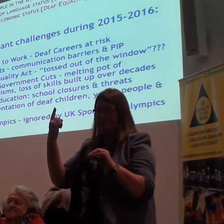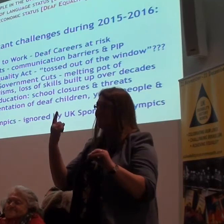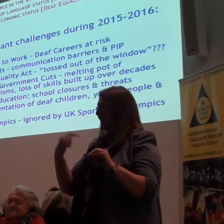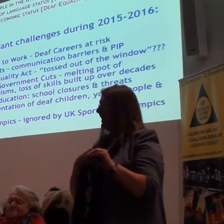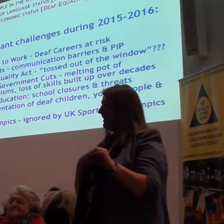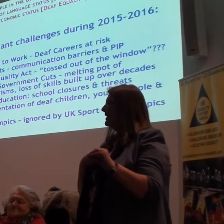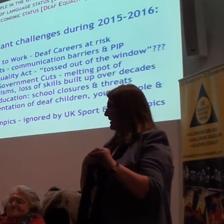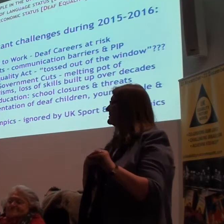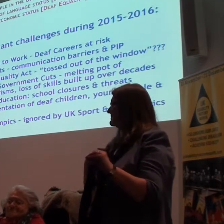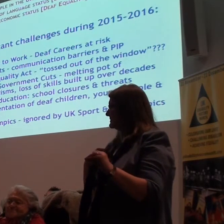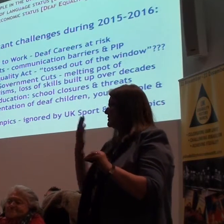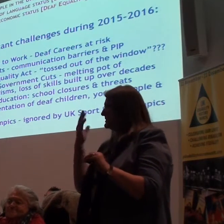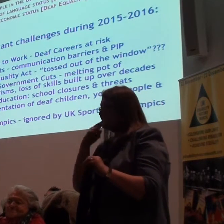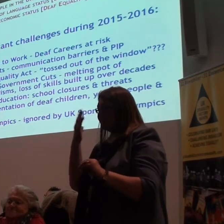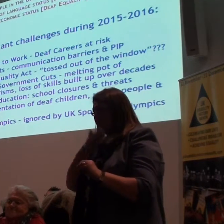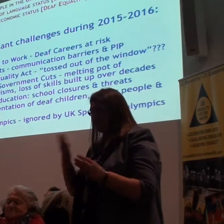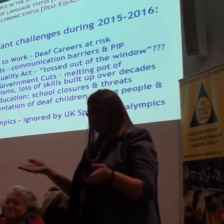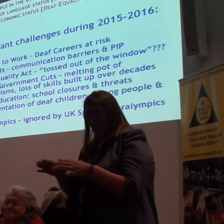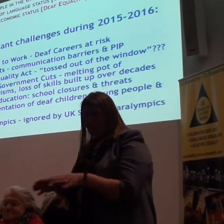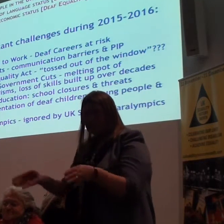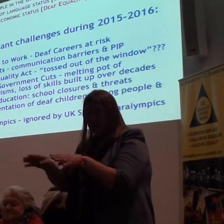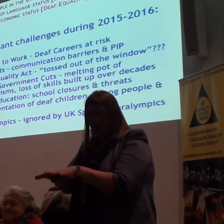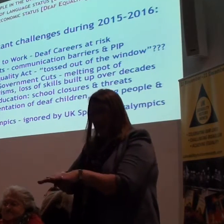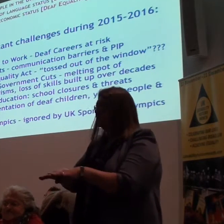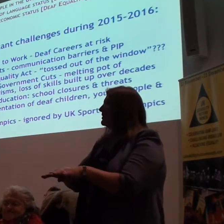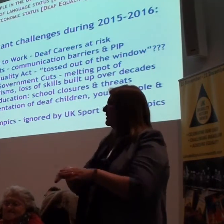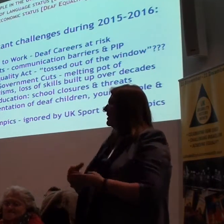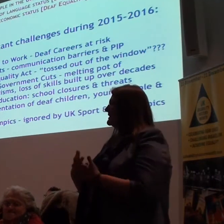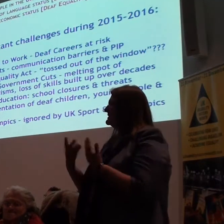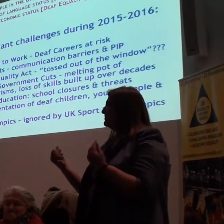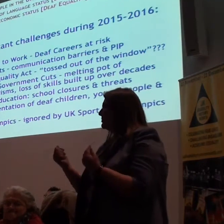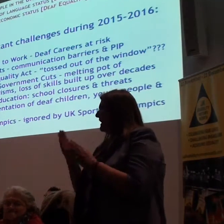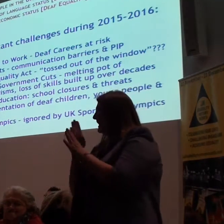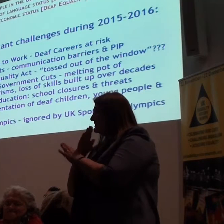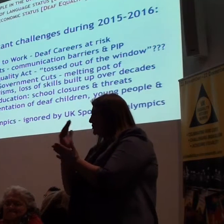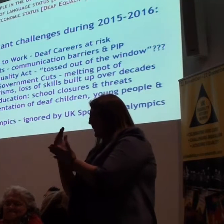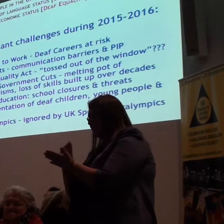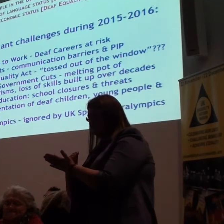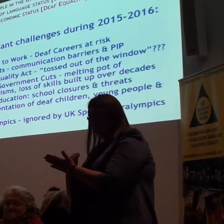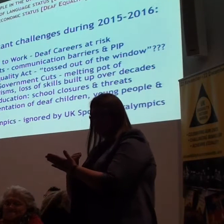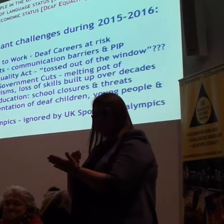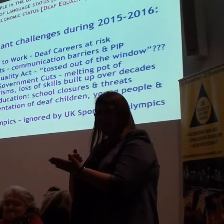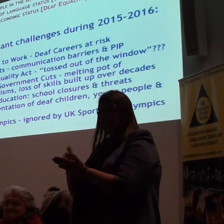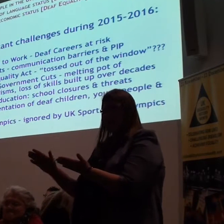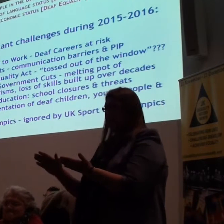I'm deaf education. I'm one of them. Deaf schools are closing down. There seems to be a hidden agenda there.